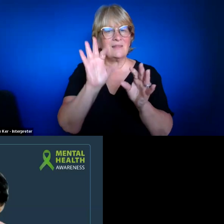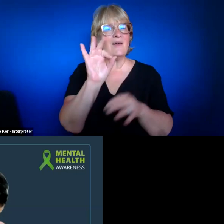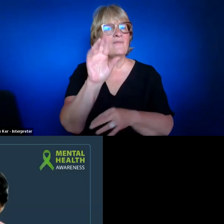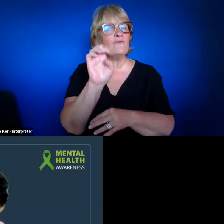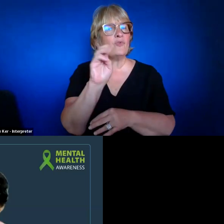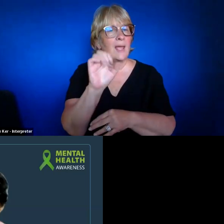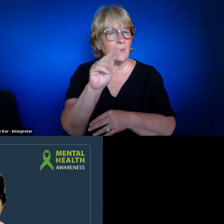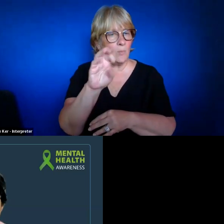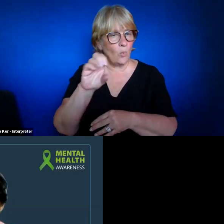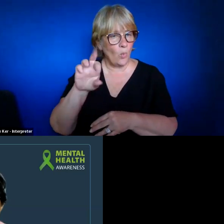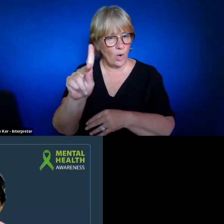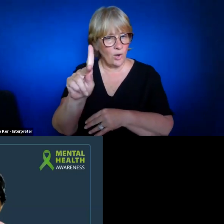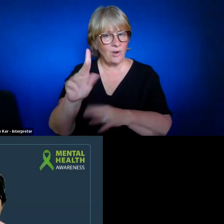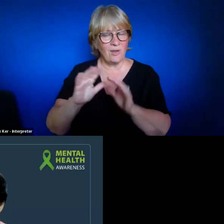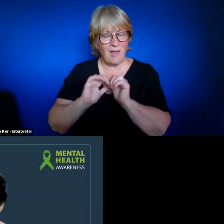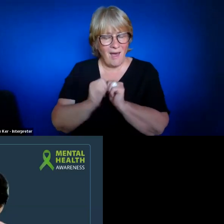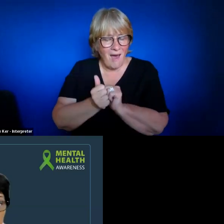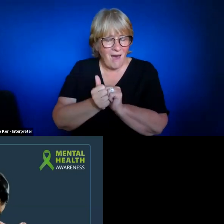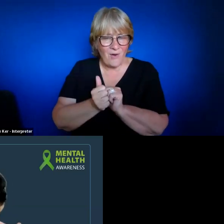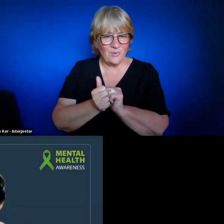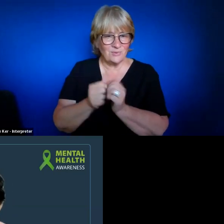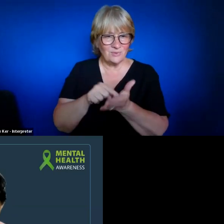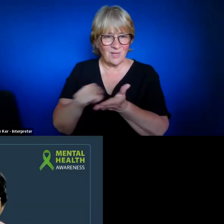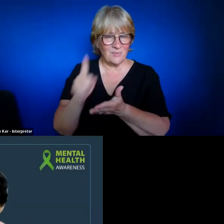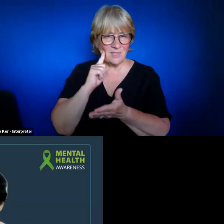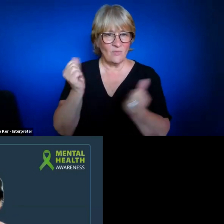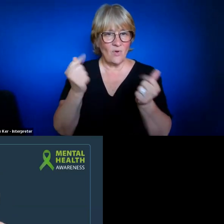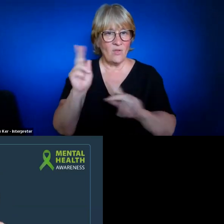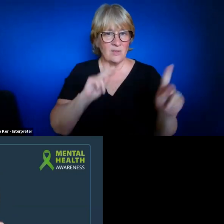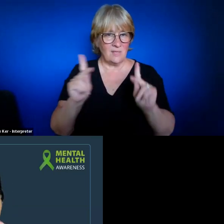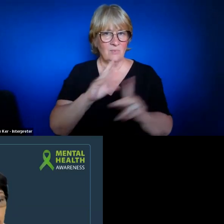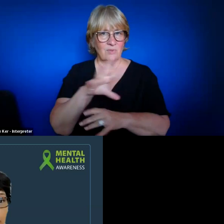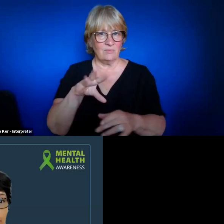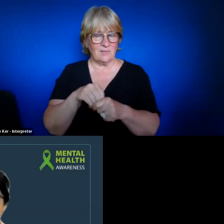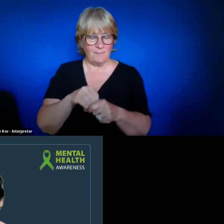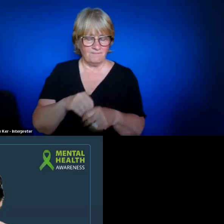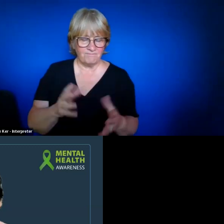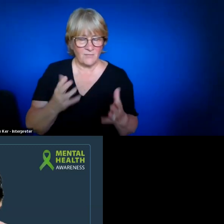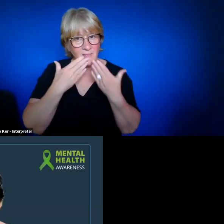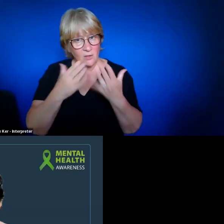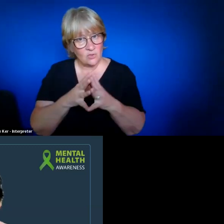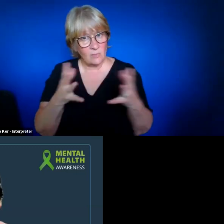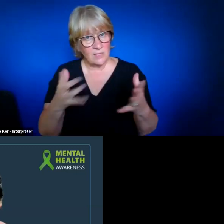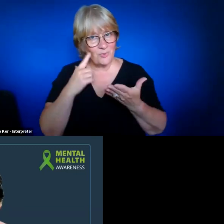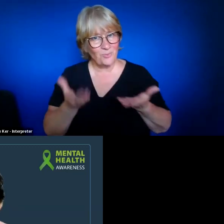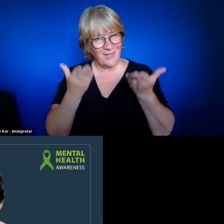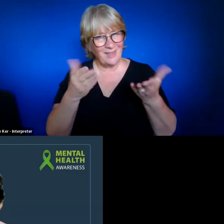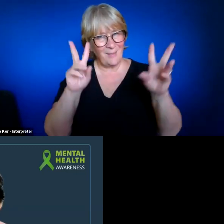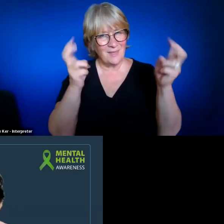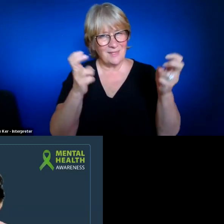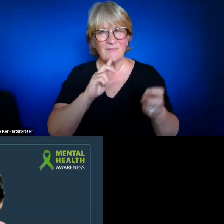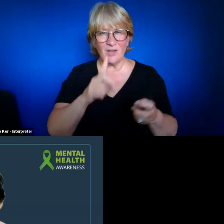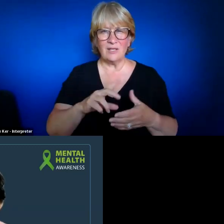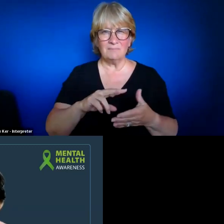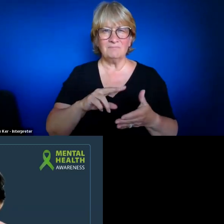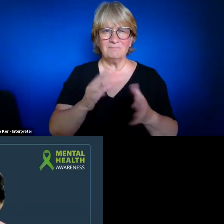how to compensate for that for all people with lived experience. But thank you so much for bringing this up. This is very meaningful